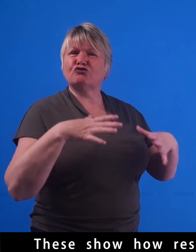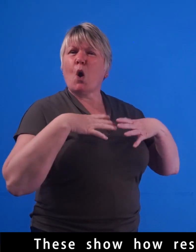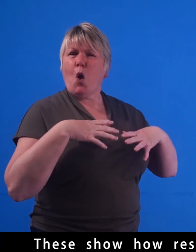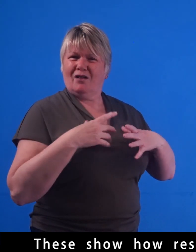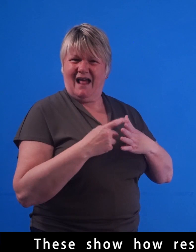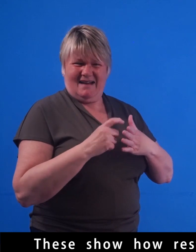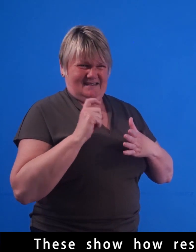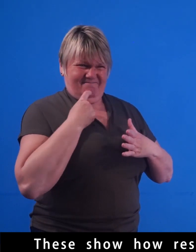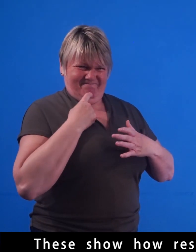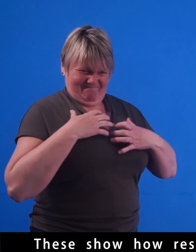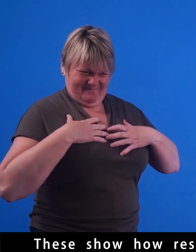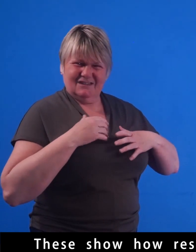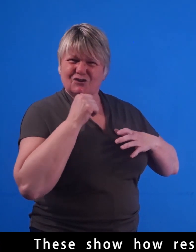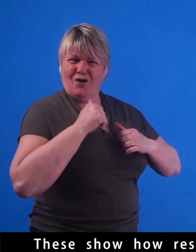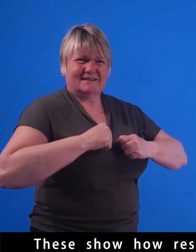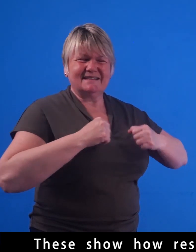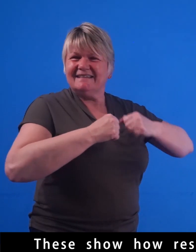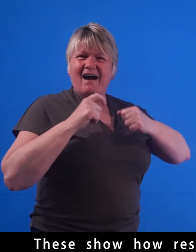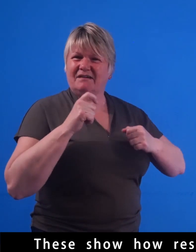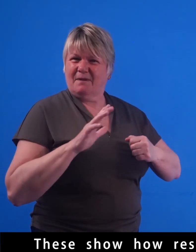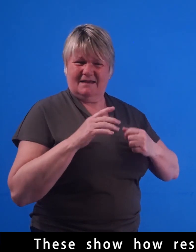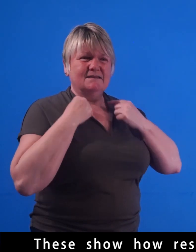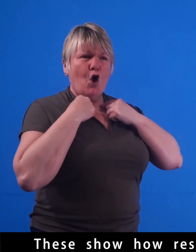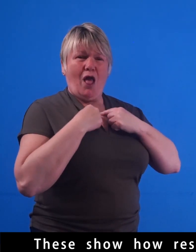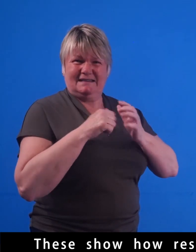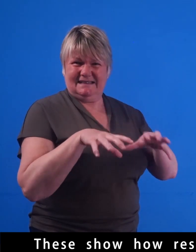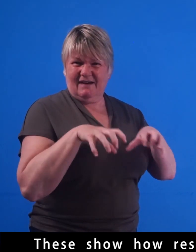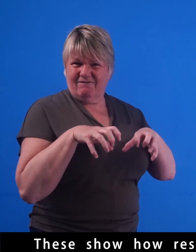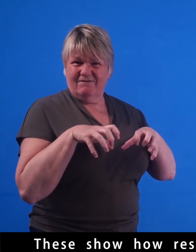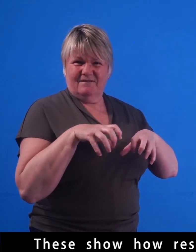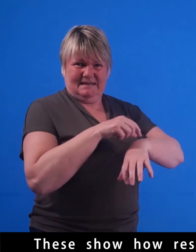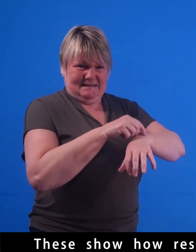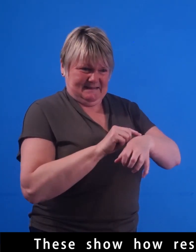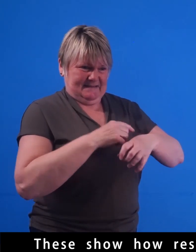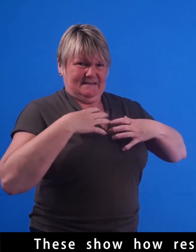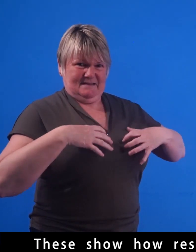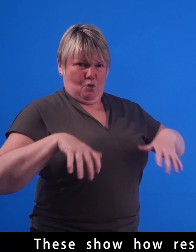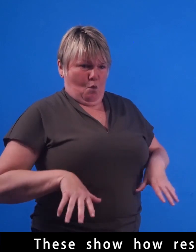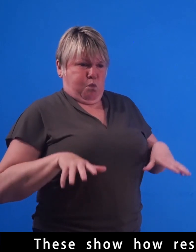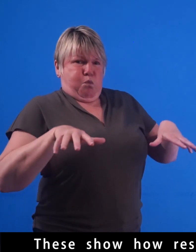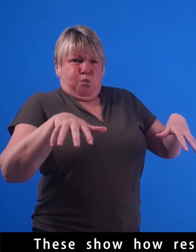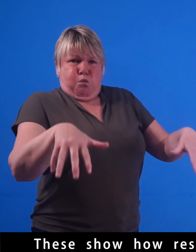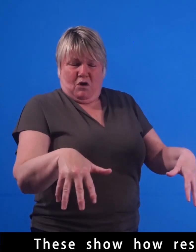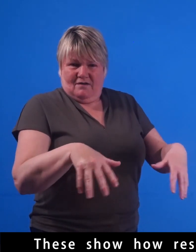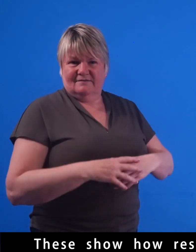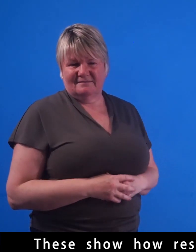These show how restrictive children's clothes were, with stiff collars, stays, and voluminous